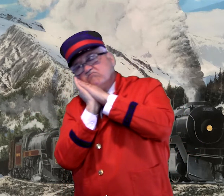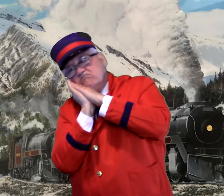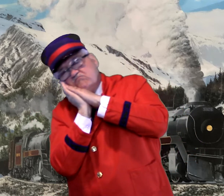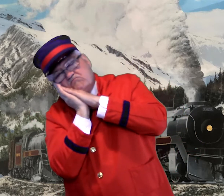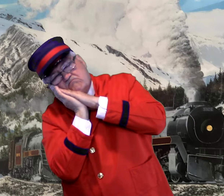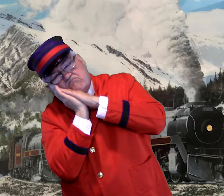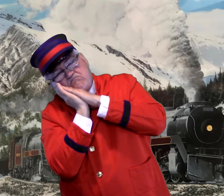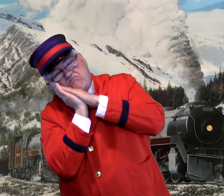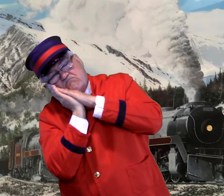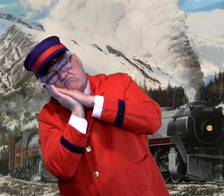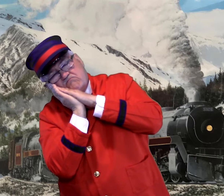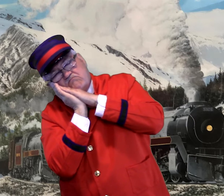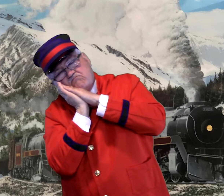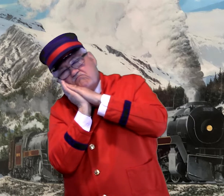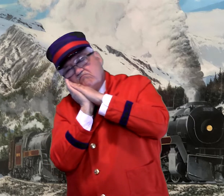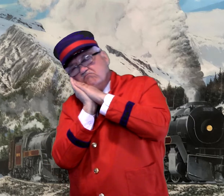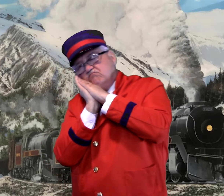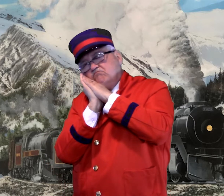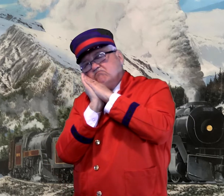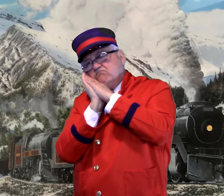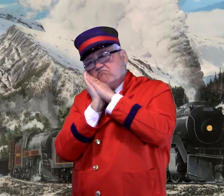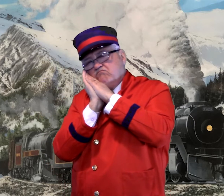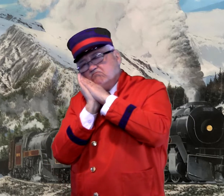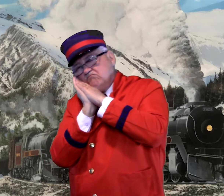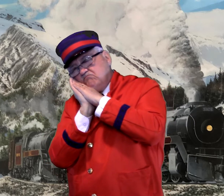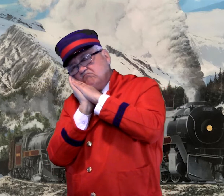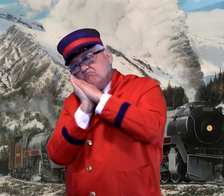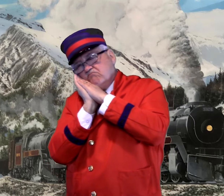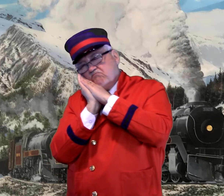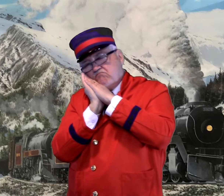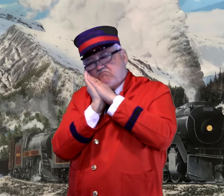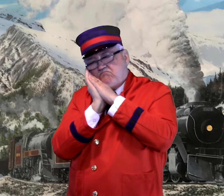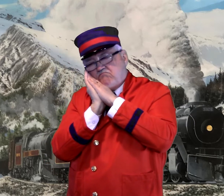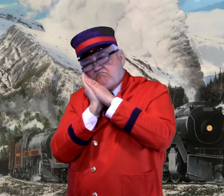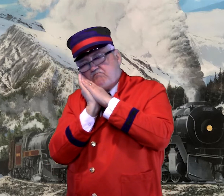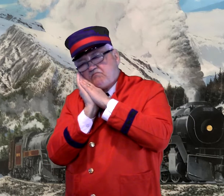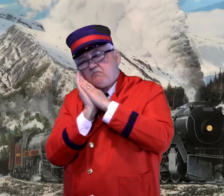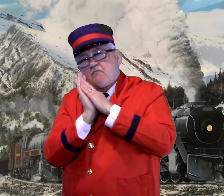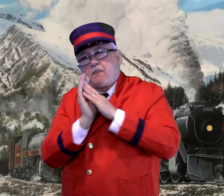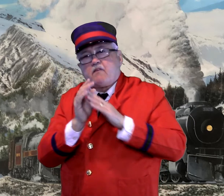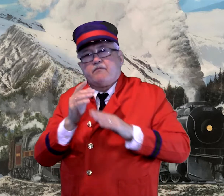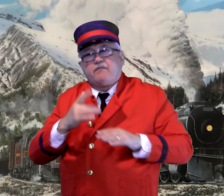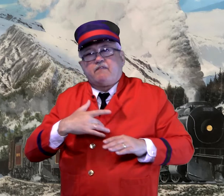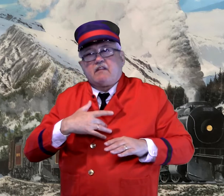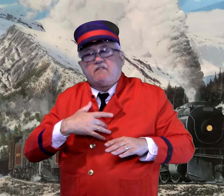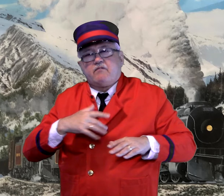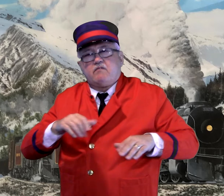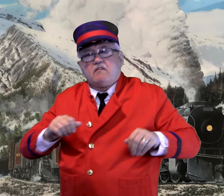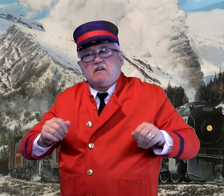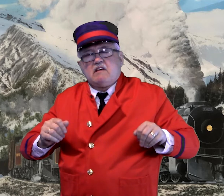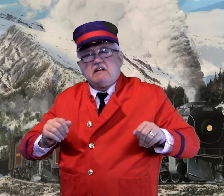way toward the Shield. In the Shield, the train moved much more slowly and cautiously along the